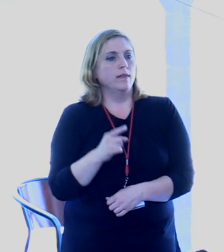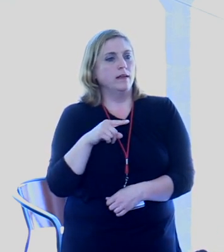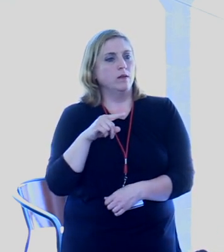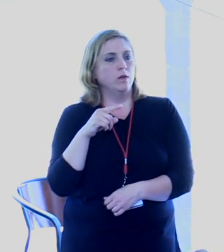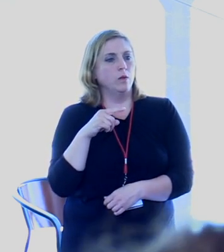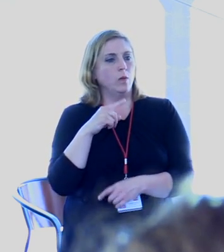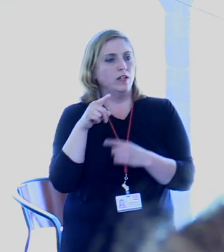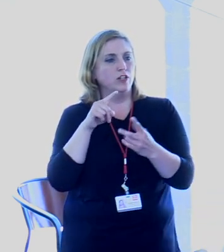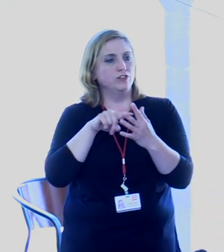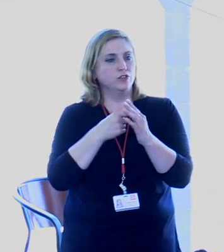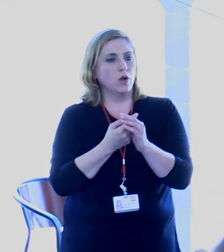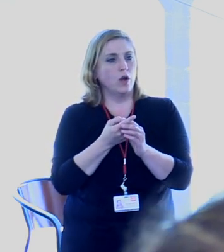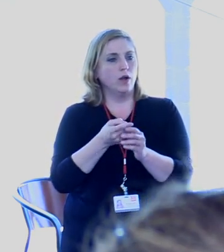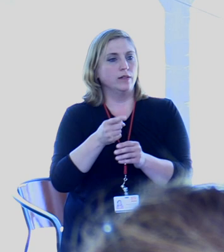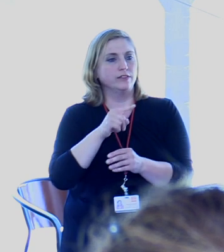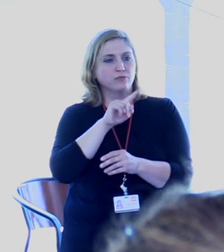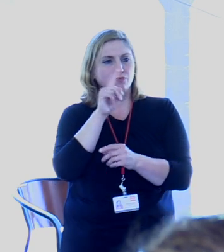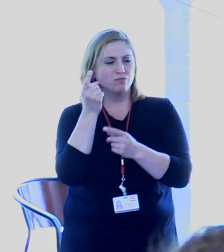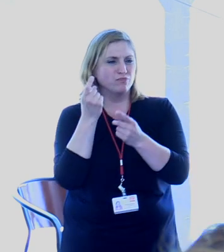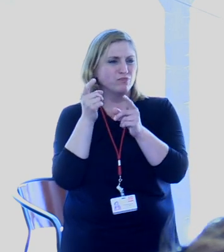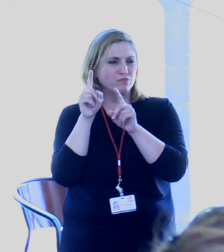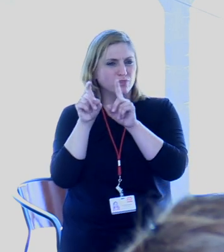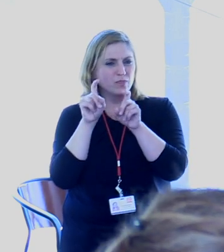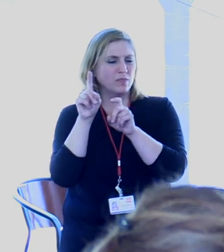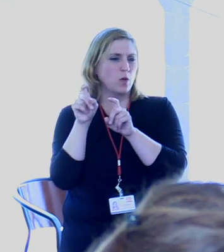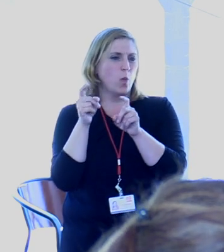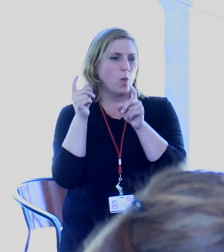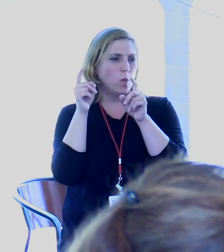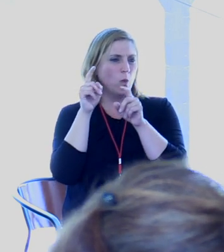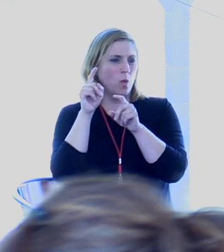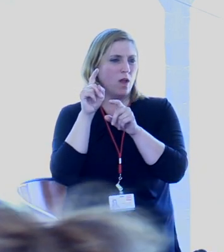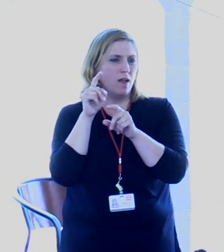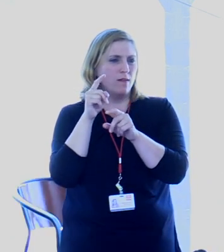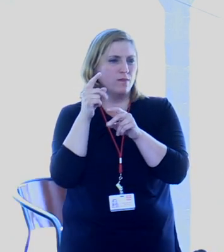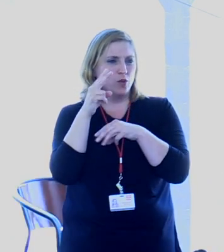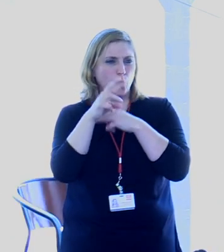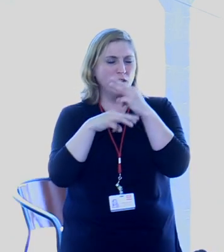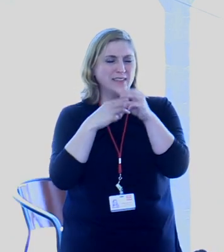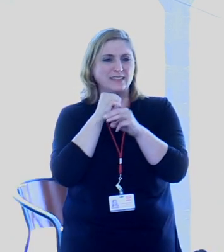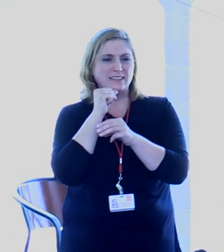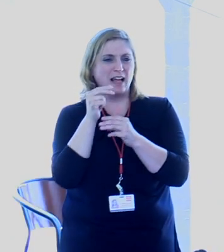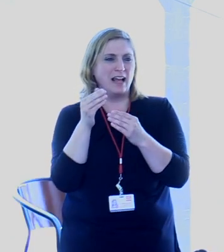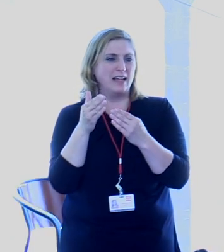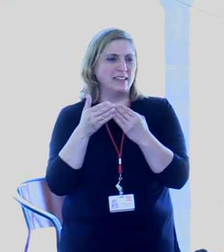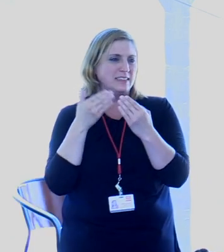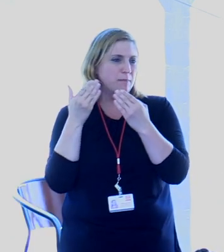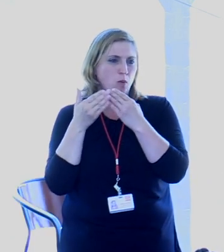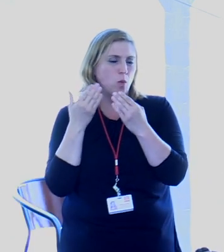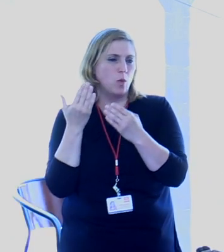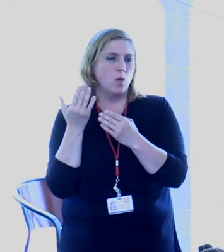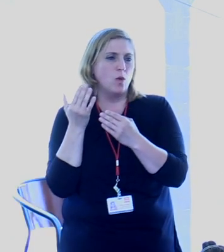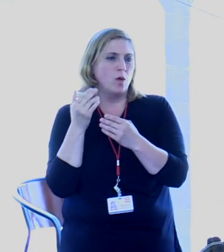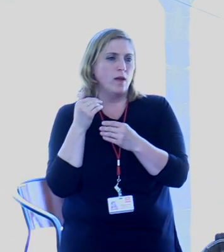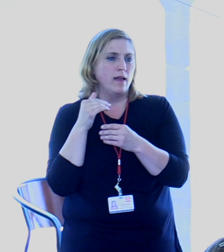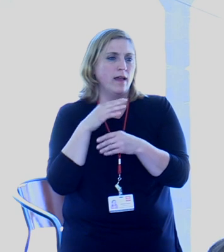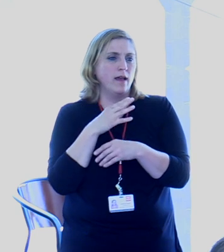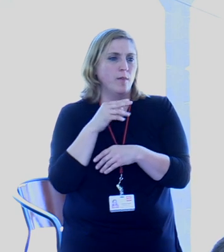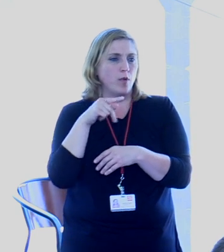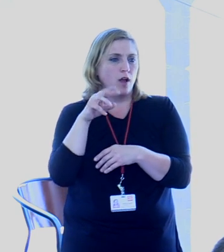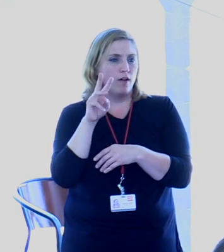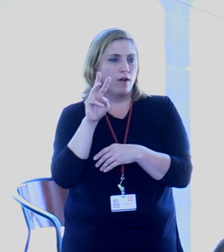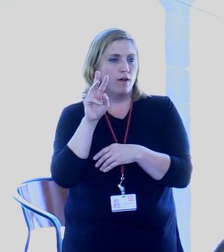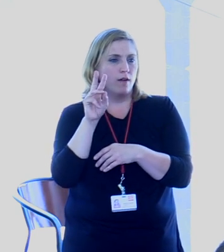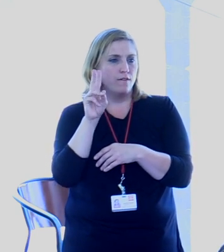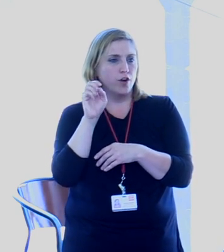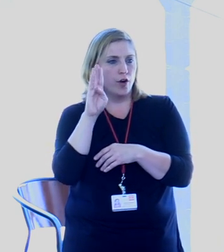point when you start to ask critical questions, okay? And the world doesn't look so simple as it does with these little proverbs